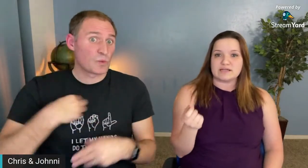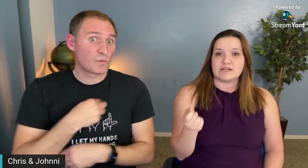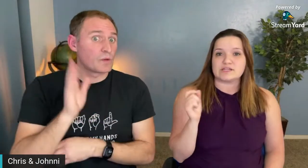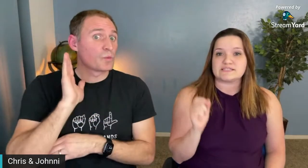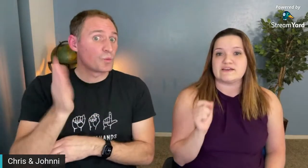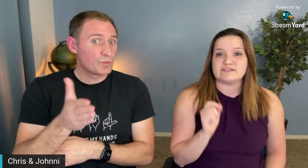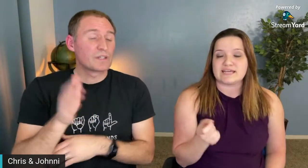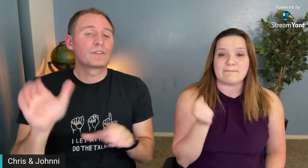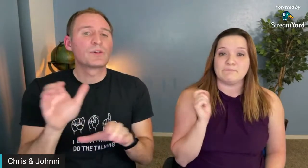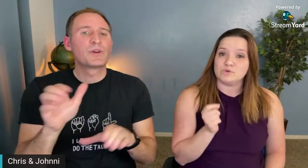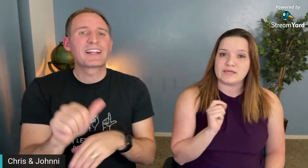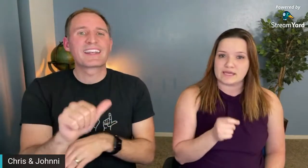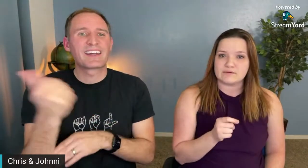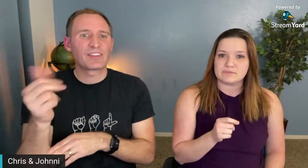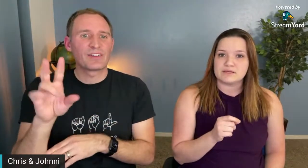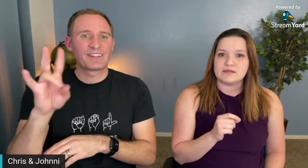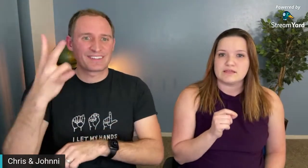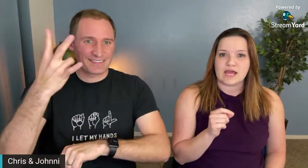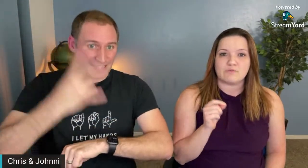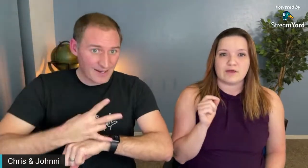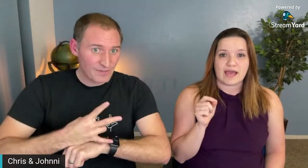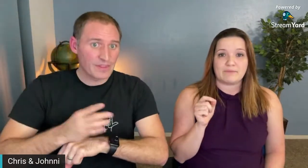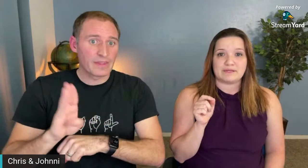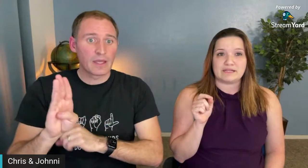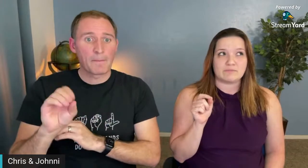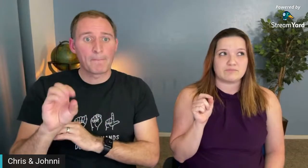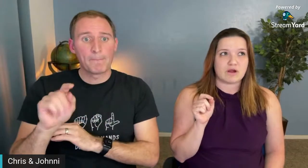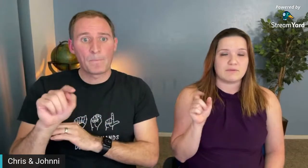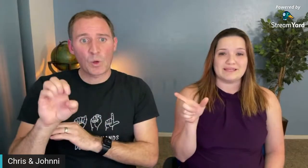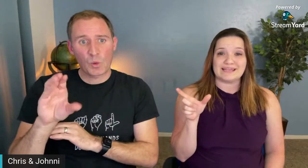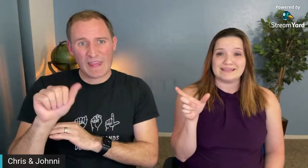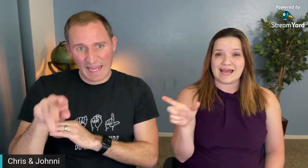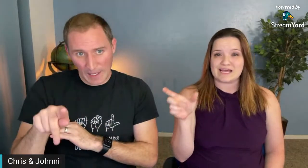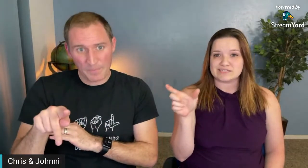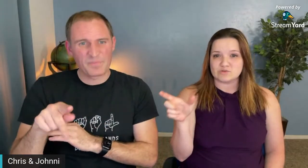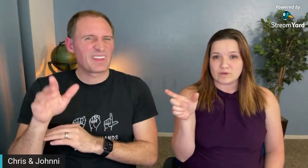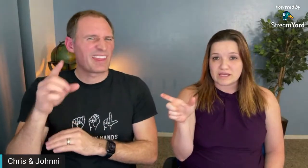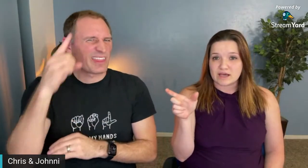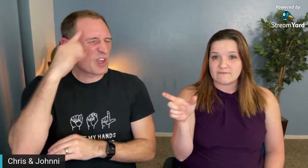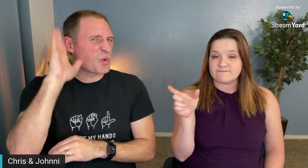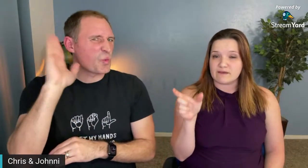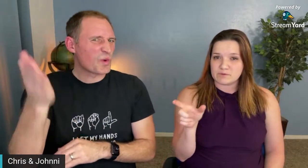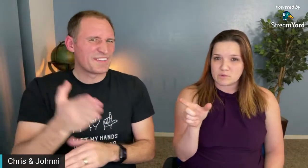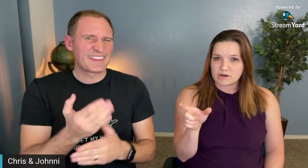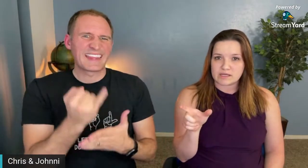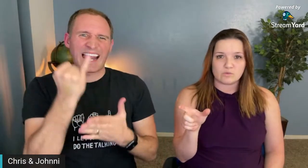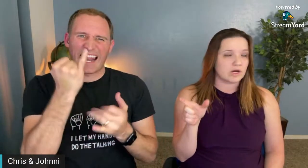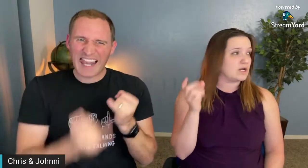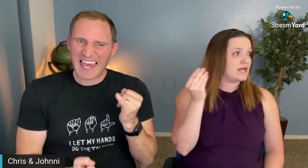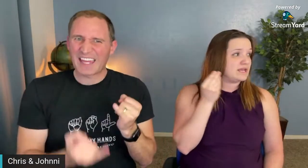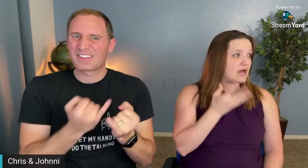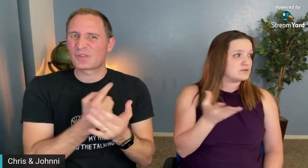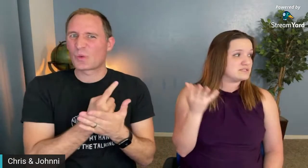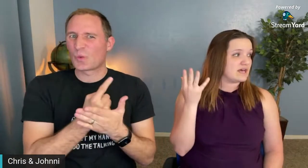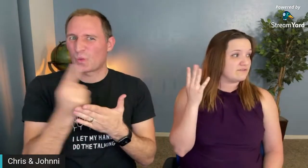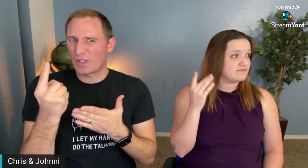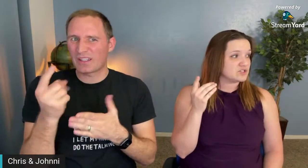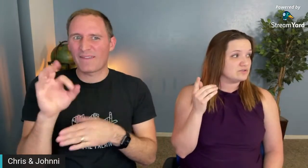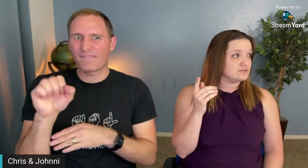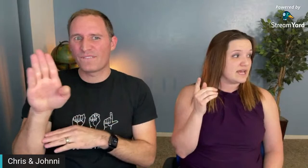another 7-day boot camp. That will happen probably the last week of February. We're going to announce that official